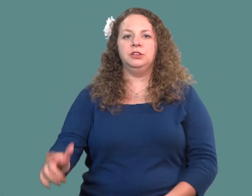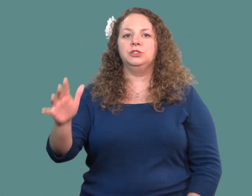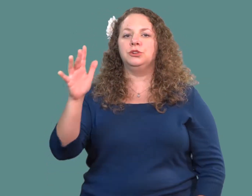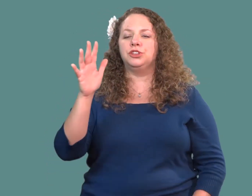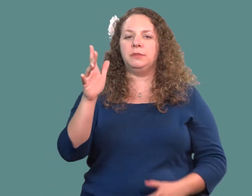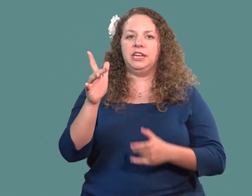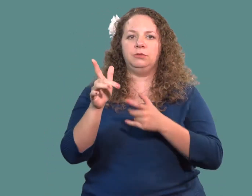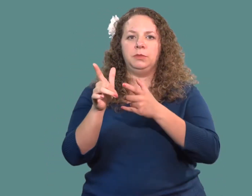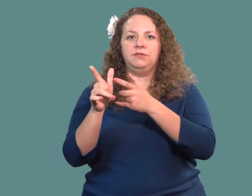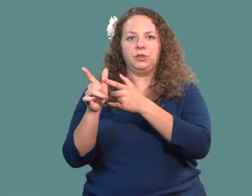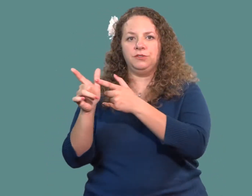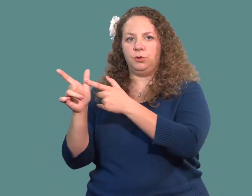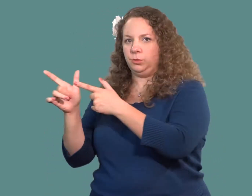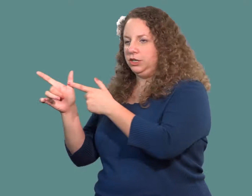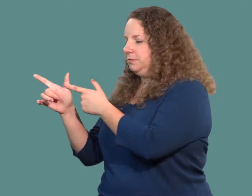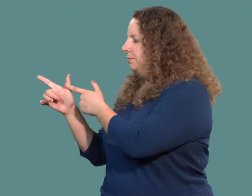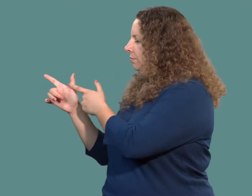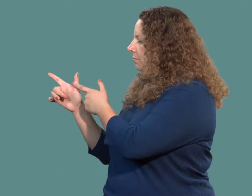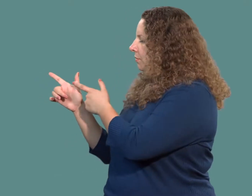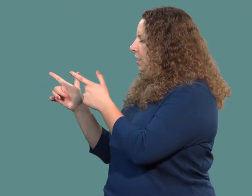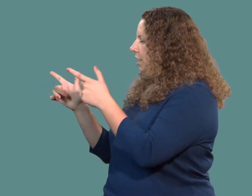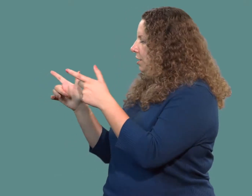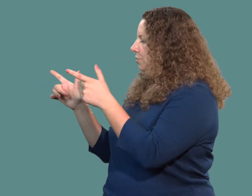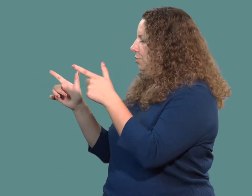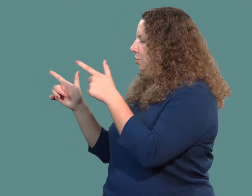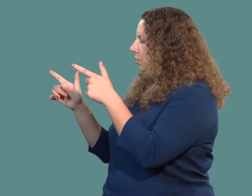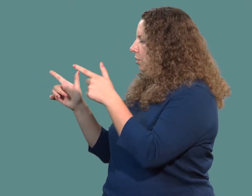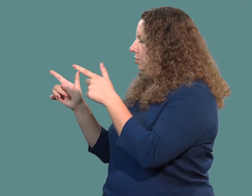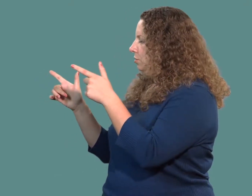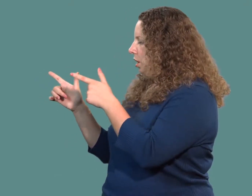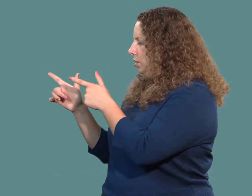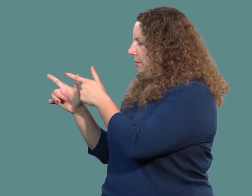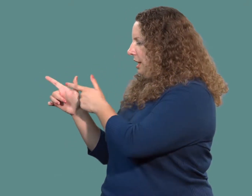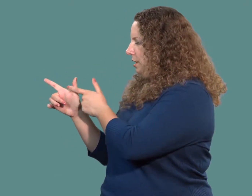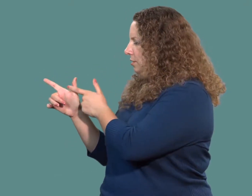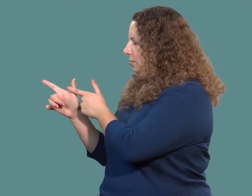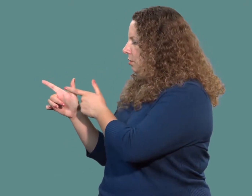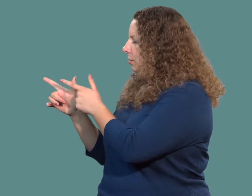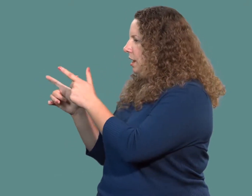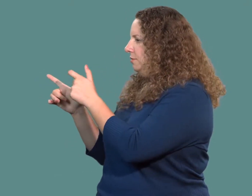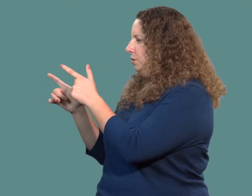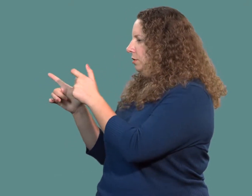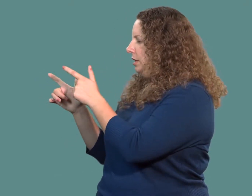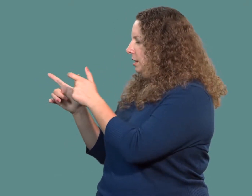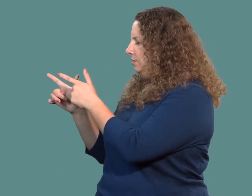so your dominant hand will be farther forward and your non-dominant hand will have your index